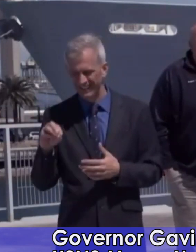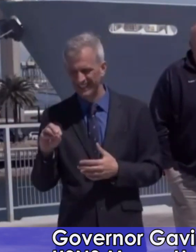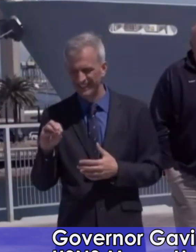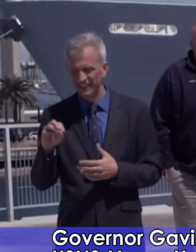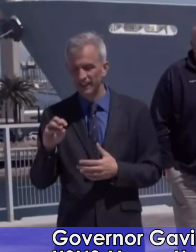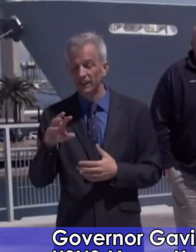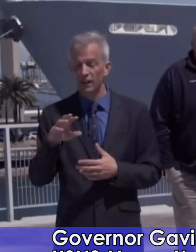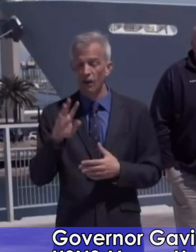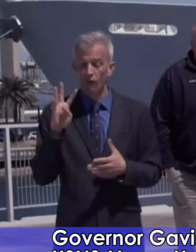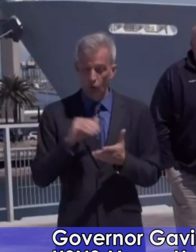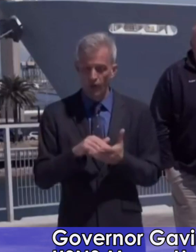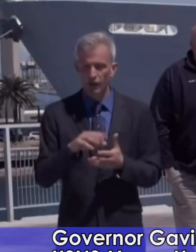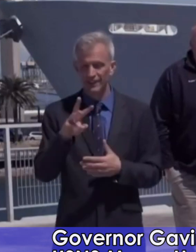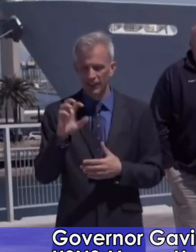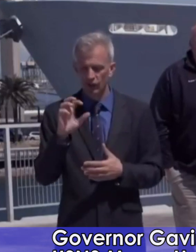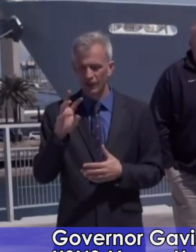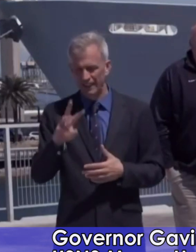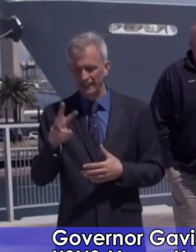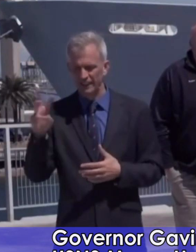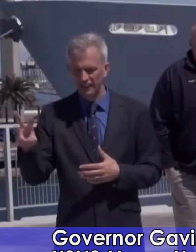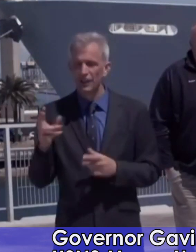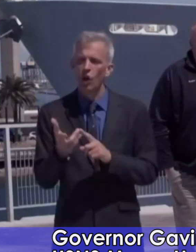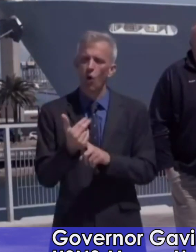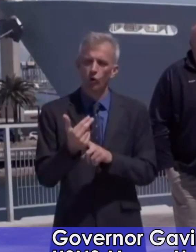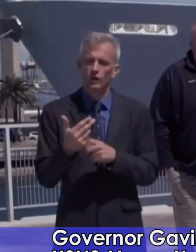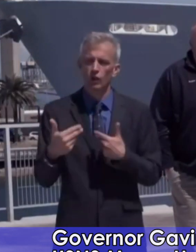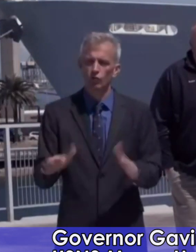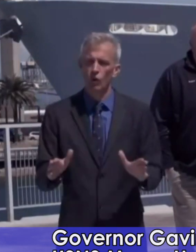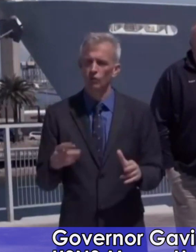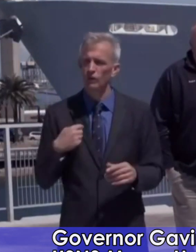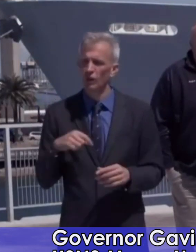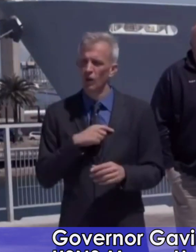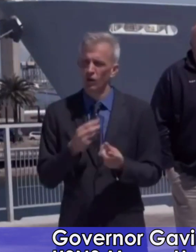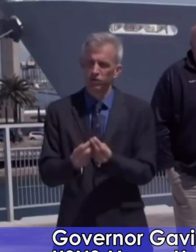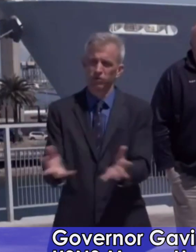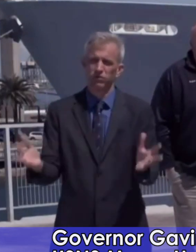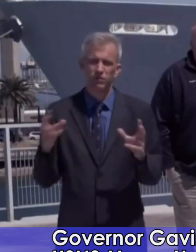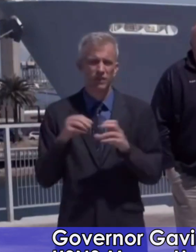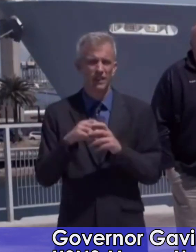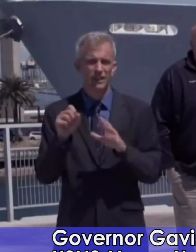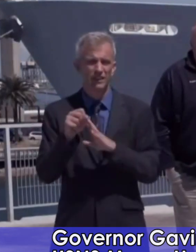4,666 hotel units that we are distributing throughout the state of